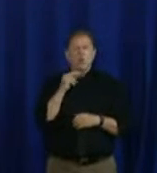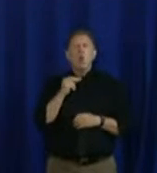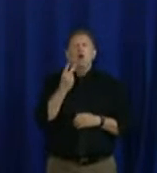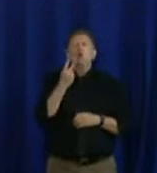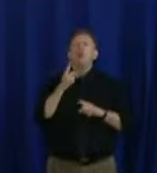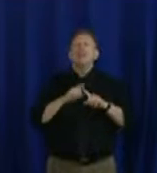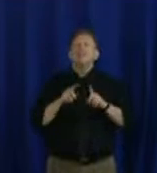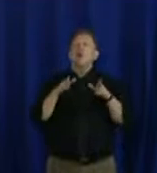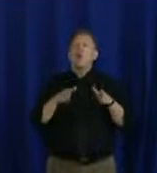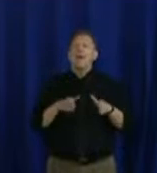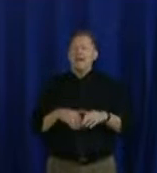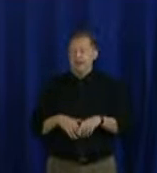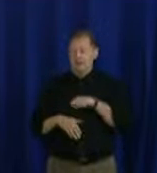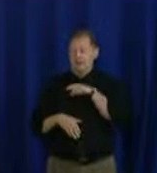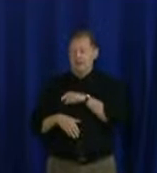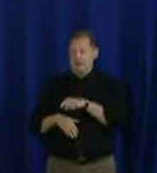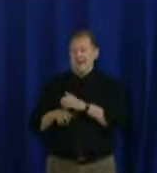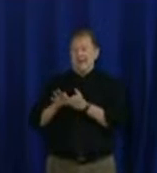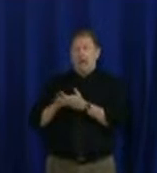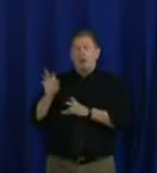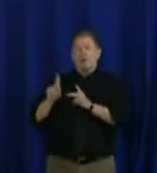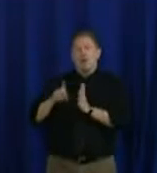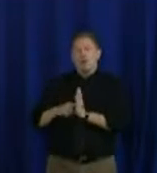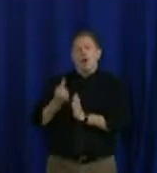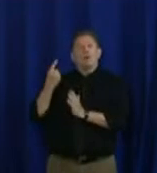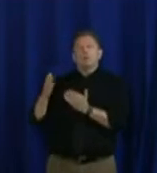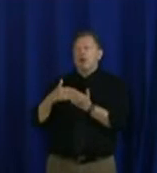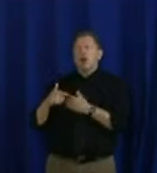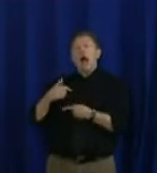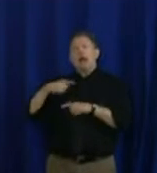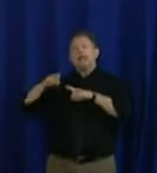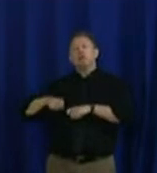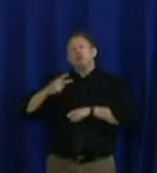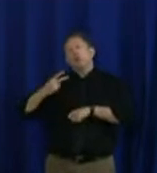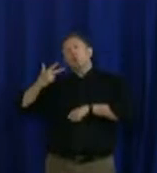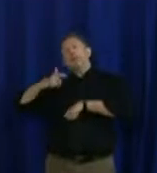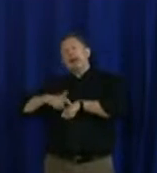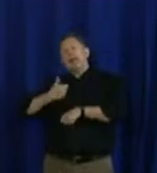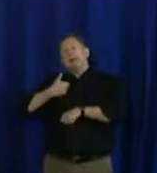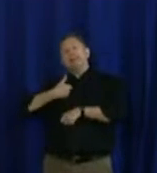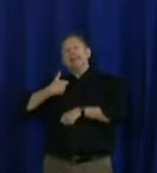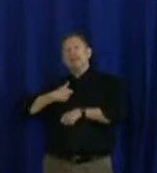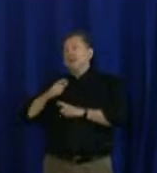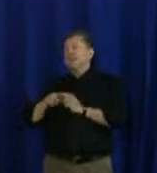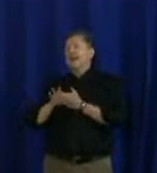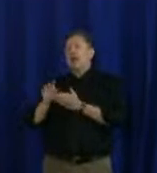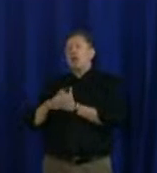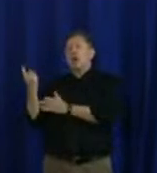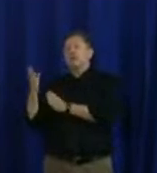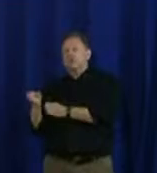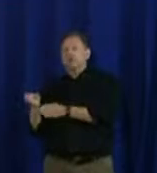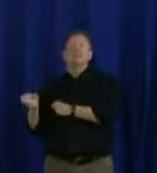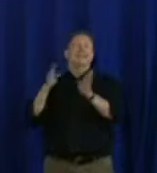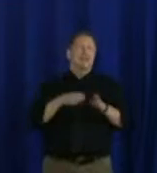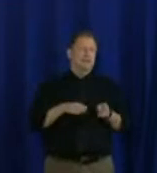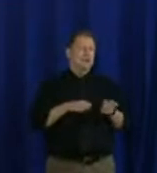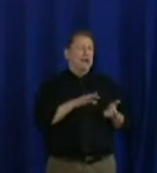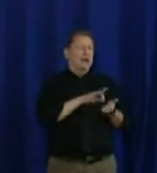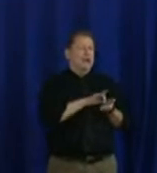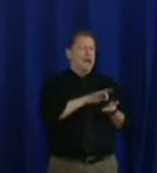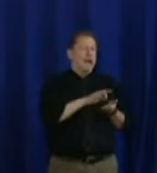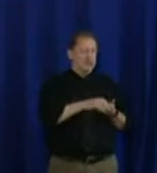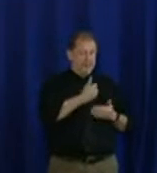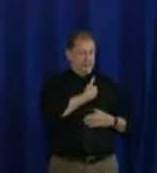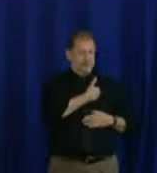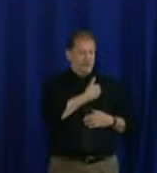different ways of counting the percent positivity. We use this data to drive resources to where they are most needed.